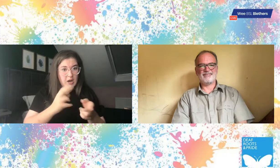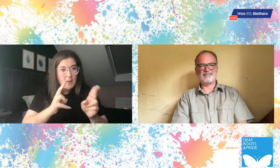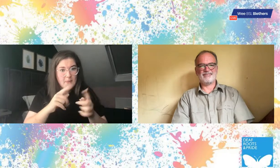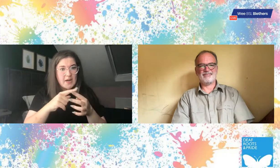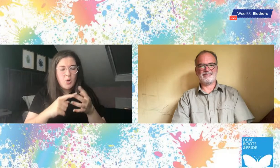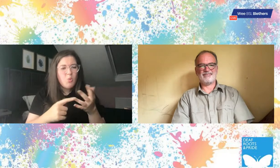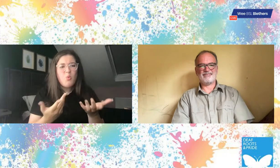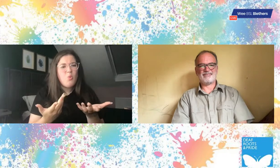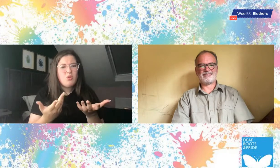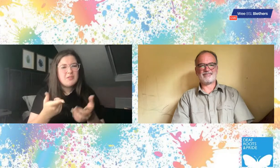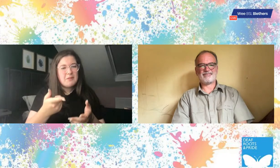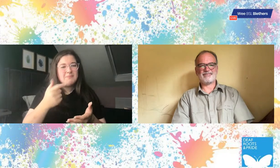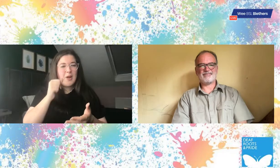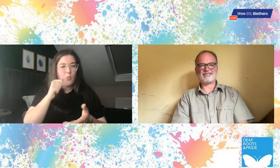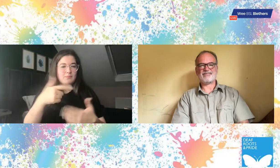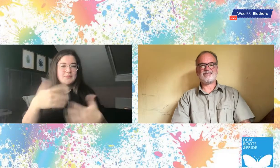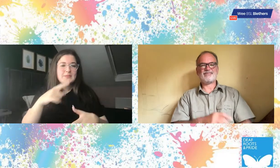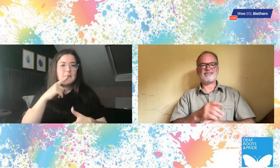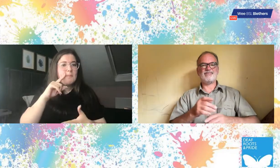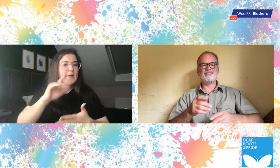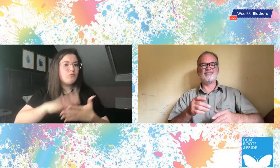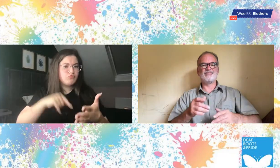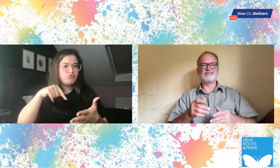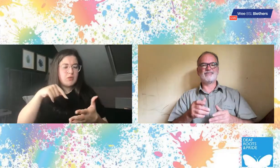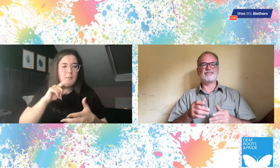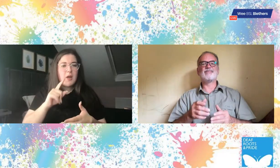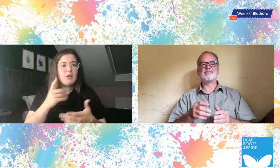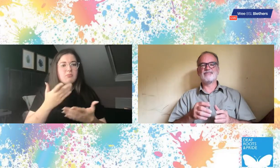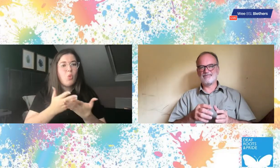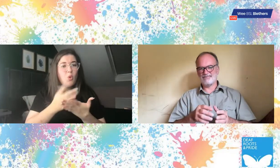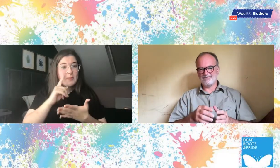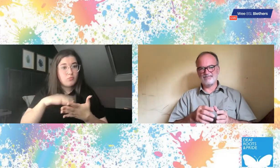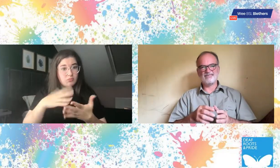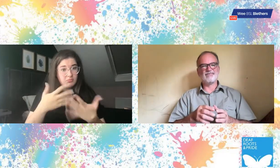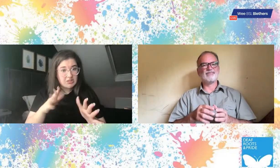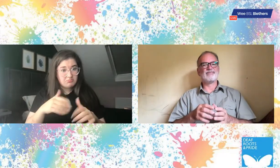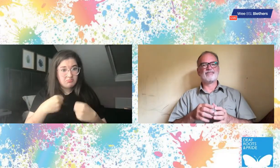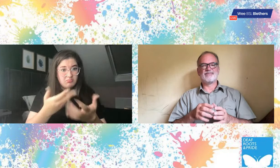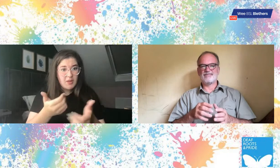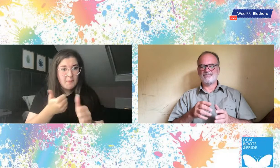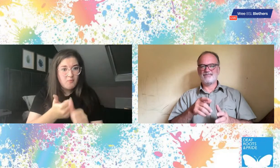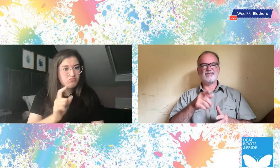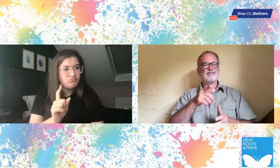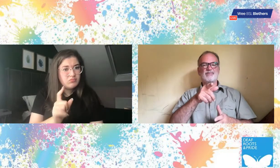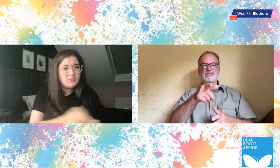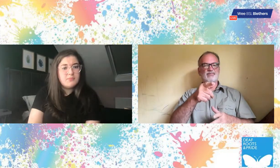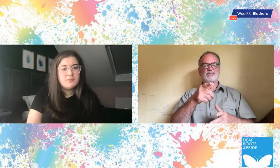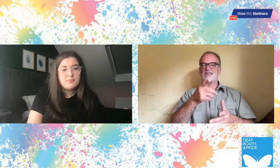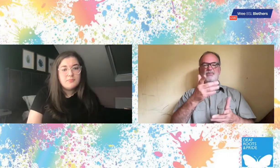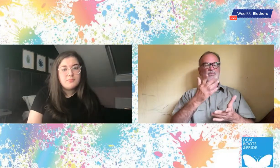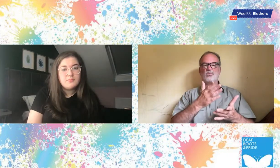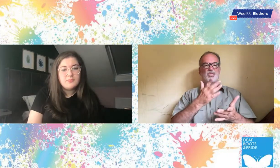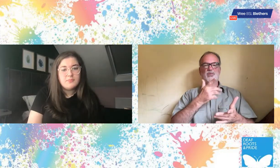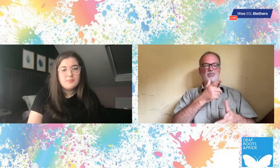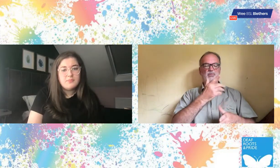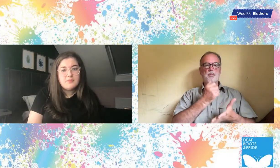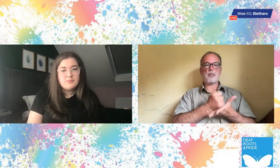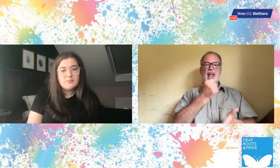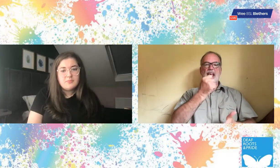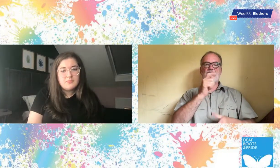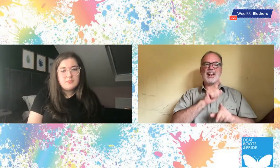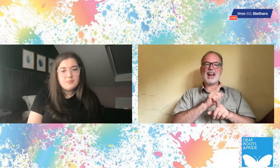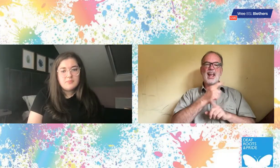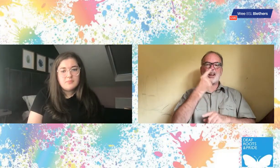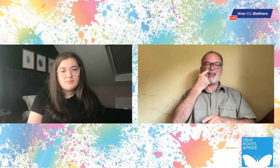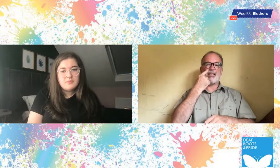your wildlife reservation. But did you have a lot of support? Was there lots of people supporting